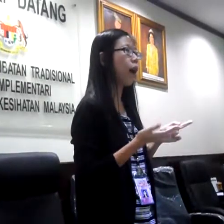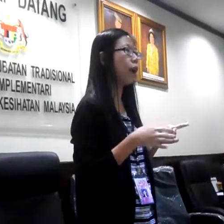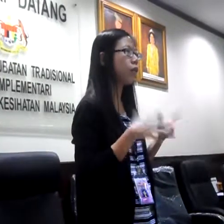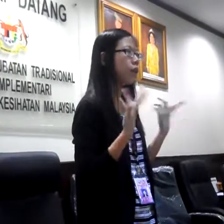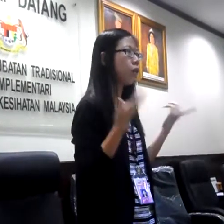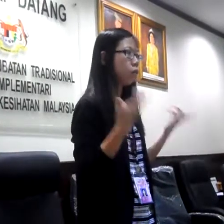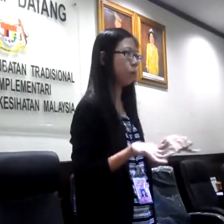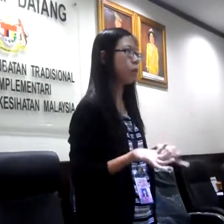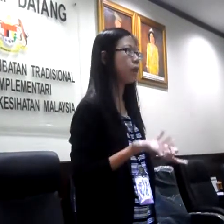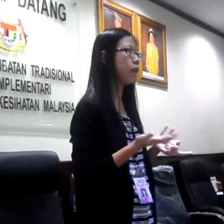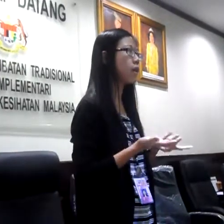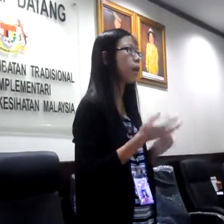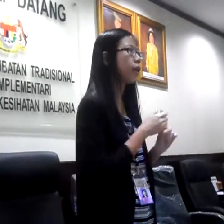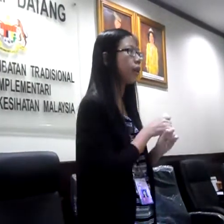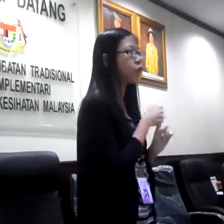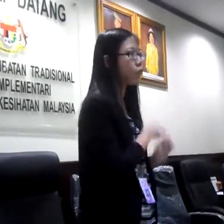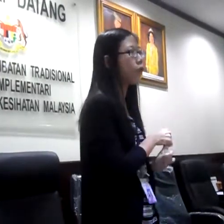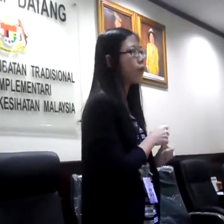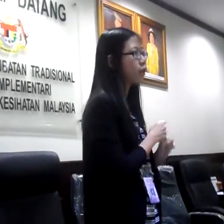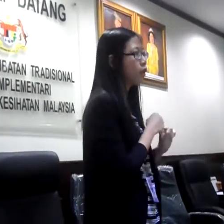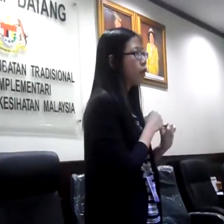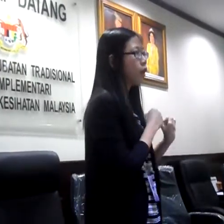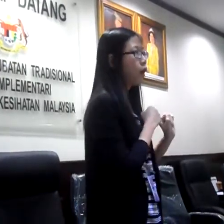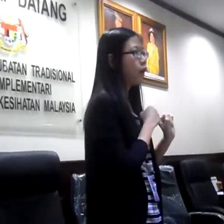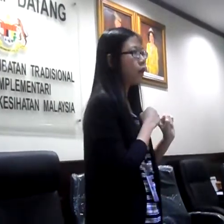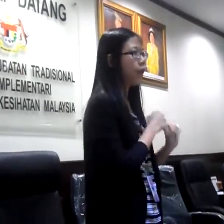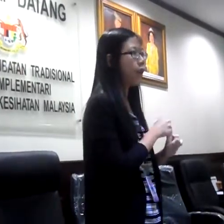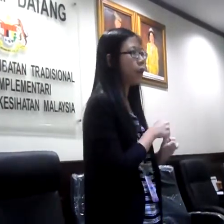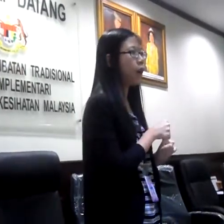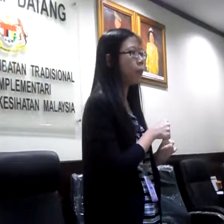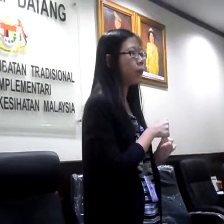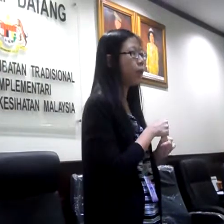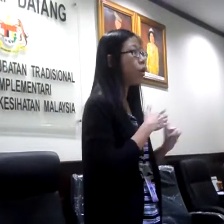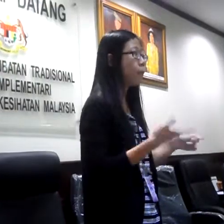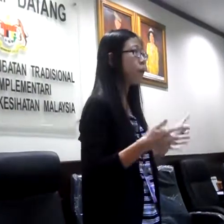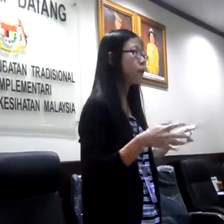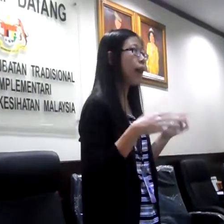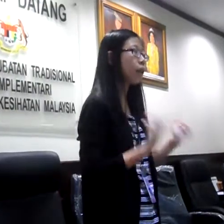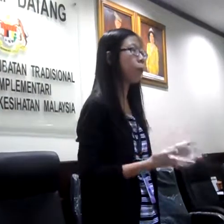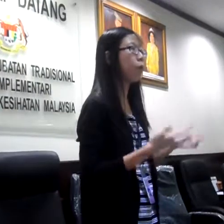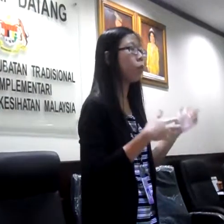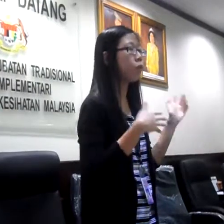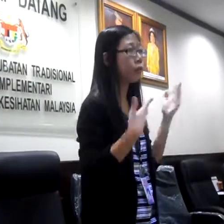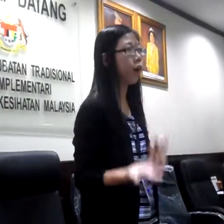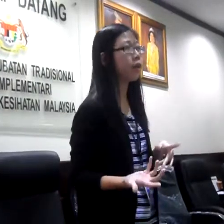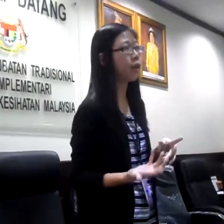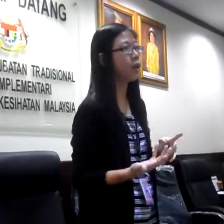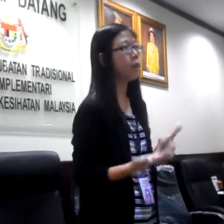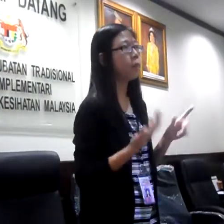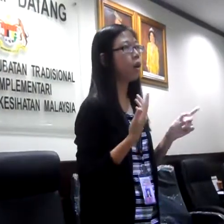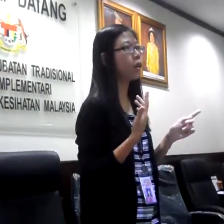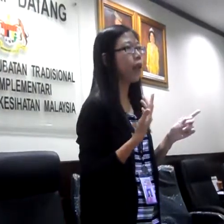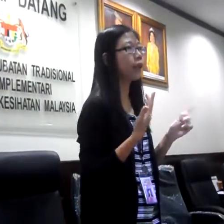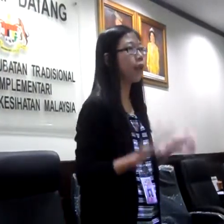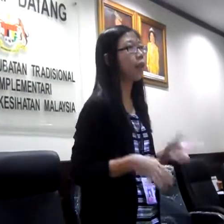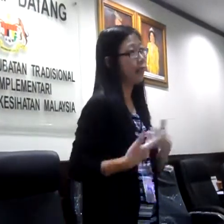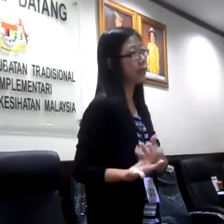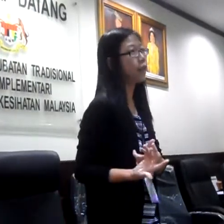I really go through the procedures, my dentist, two of us, that may take longer periods than other people will require because I start late.